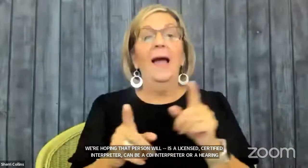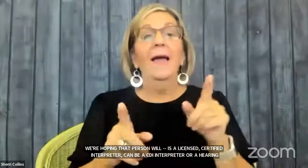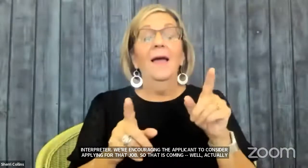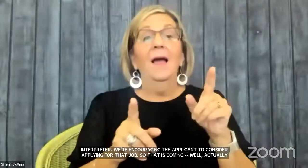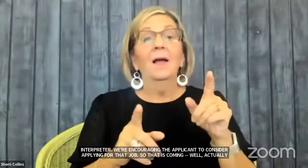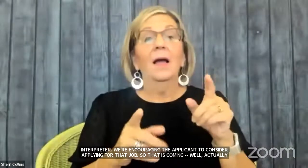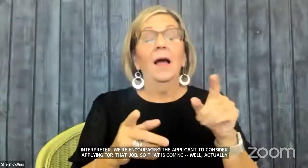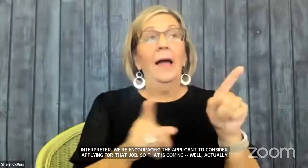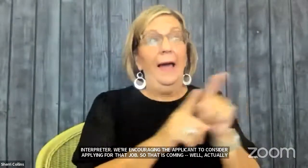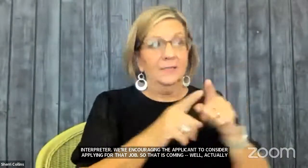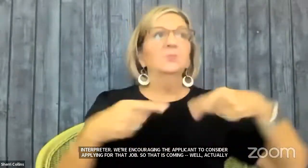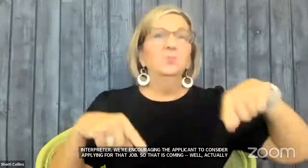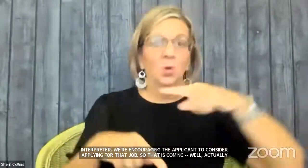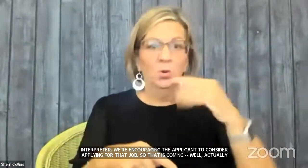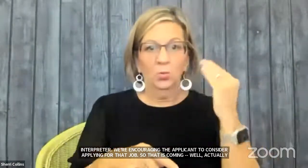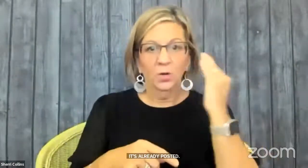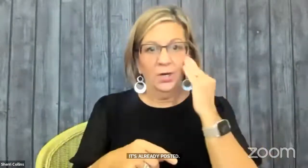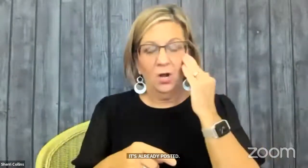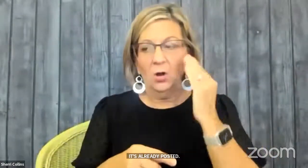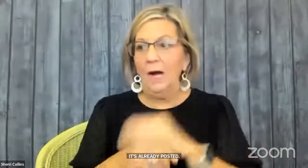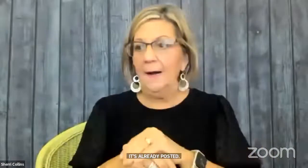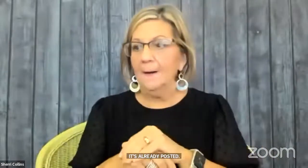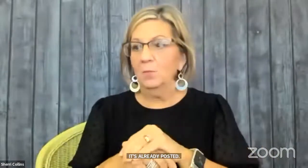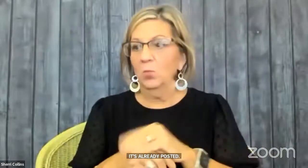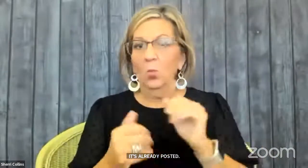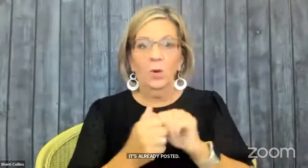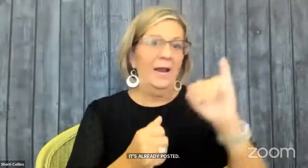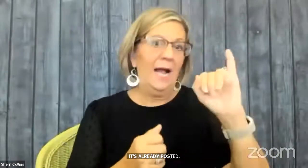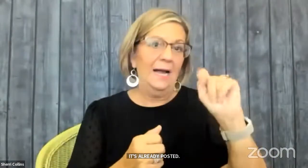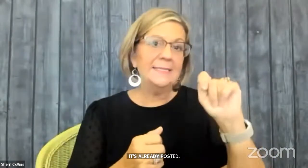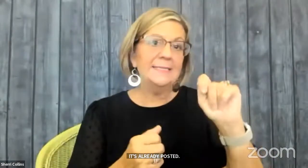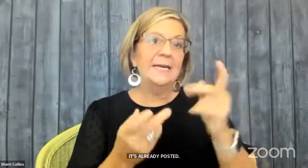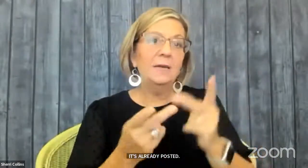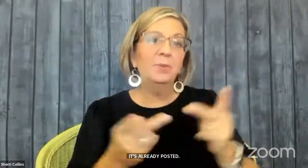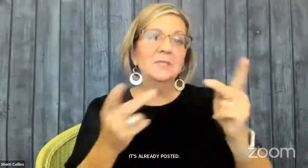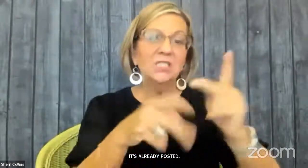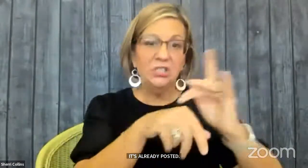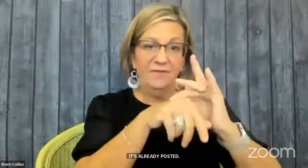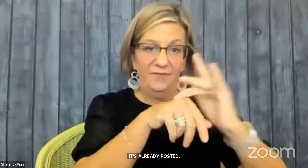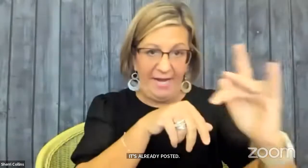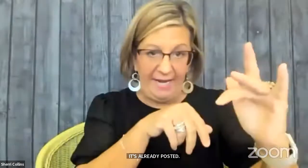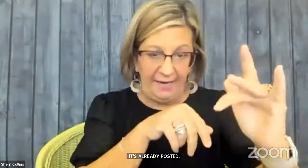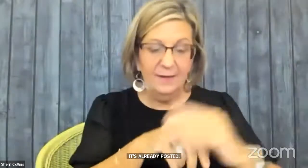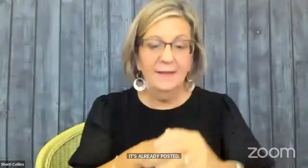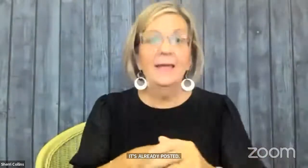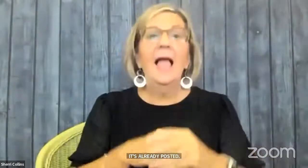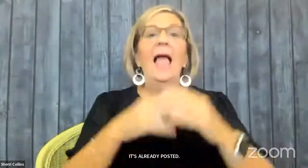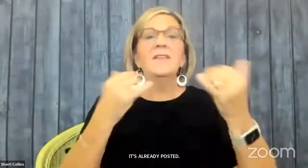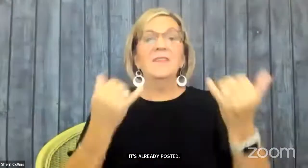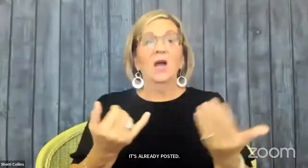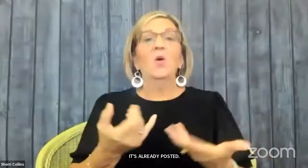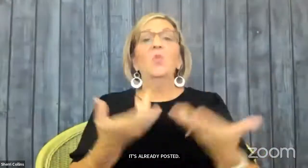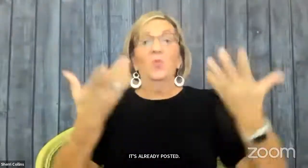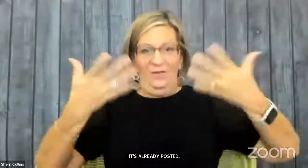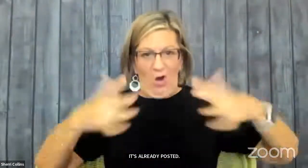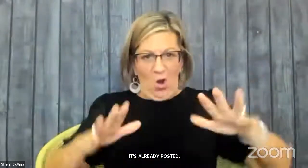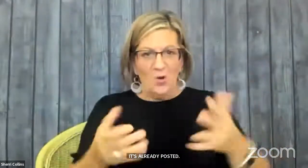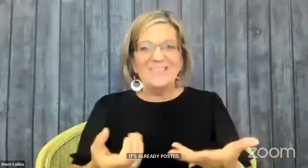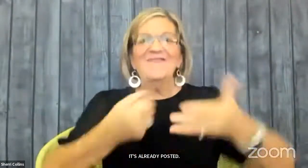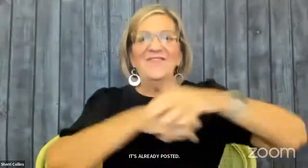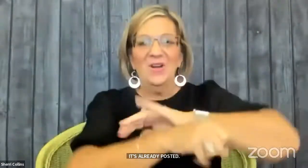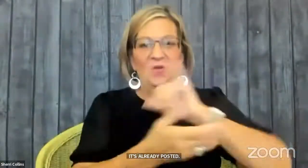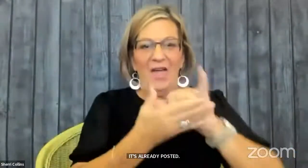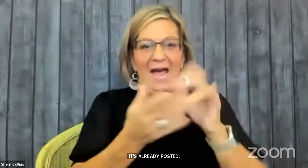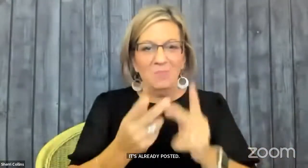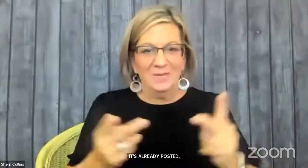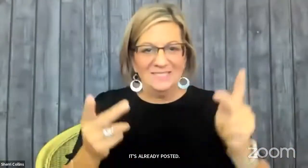Also, as we we had an IT position vacant, and now we've